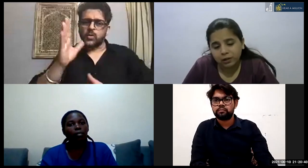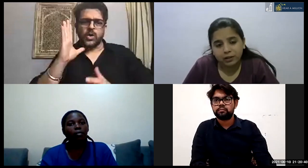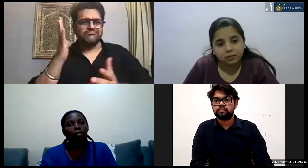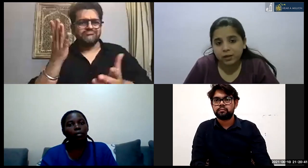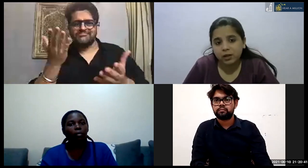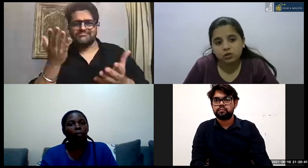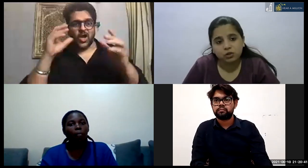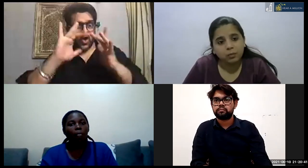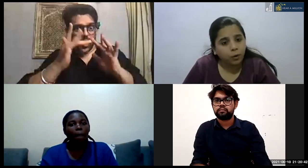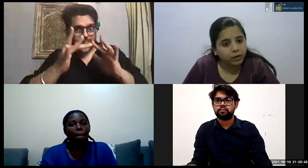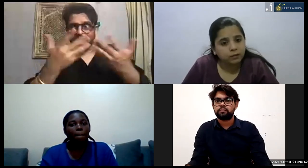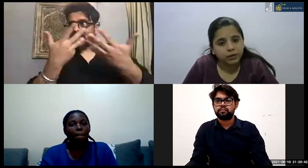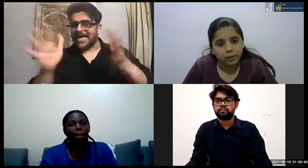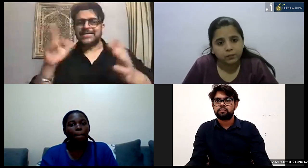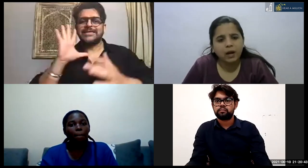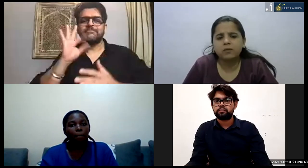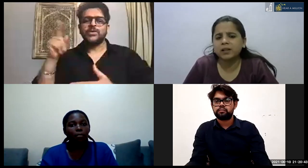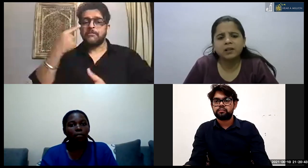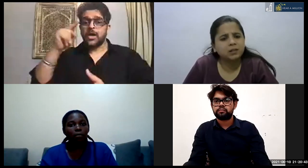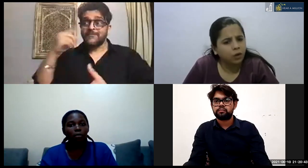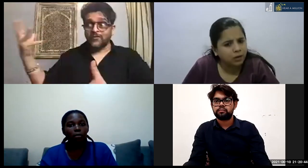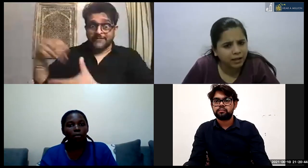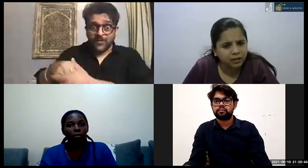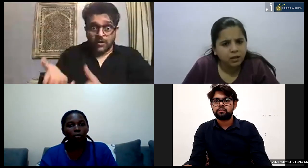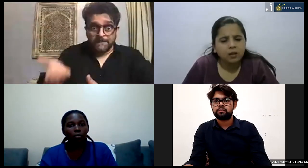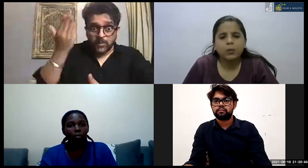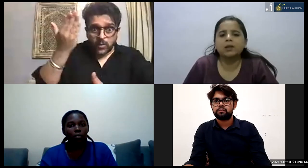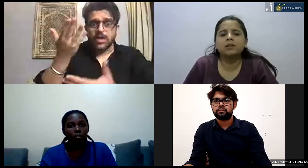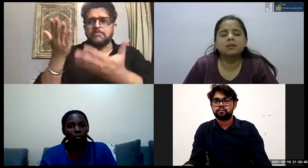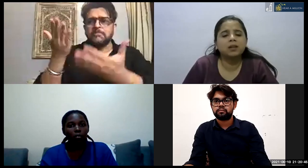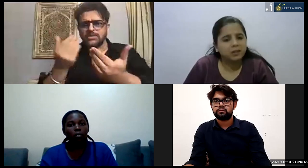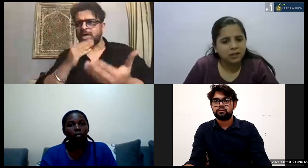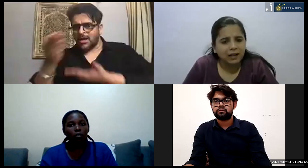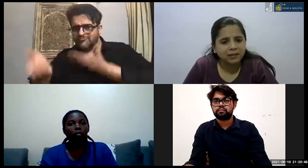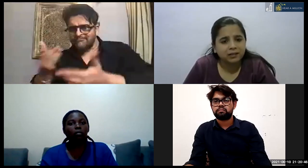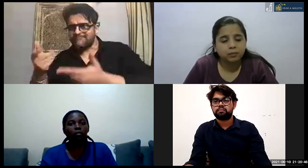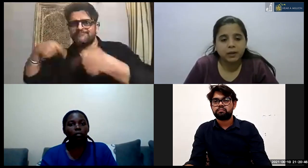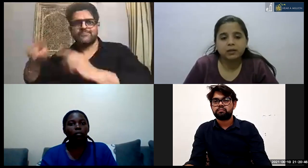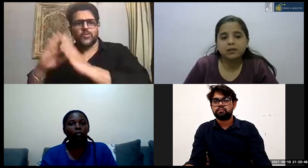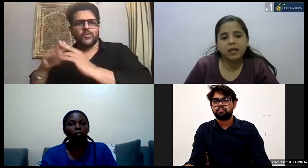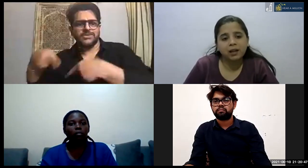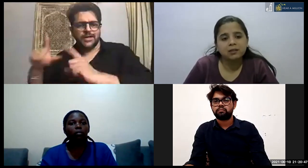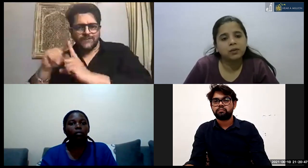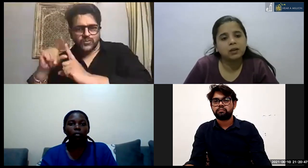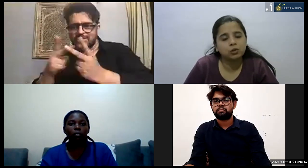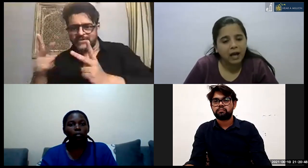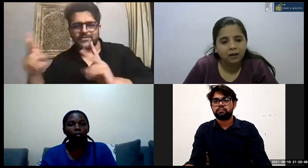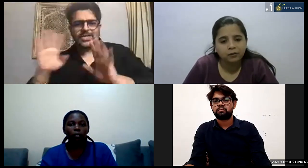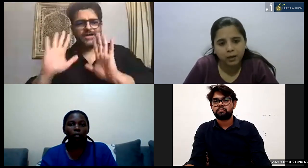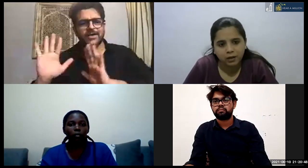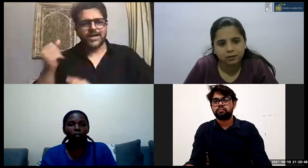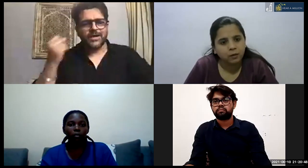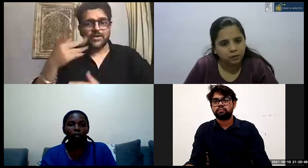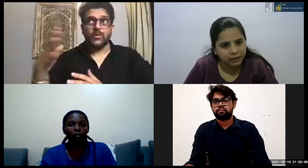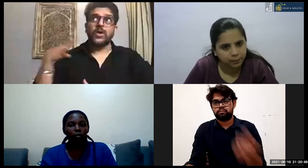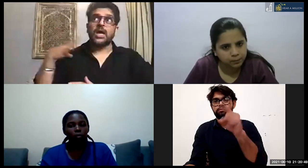1 to 5 years old, it's very much important for them to have, whether it's online, whether it's the physical classes. But the thing is, we should have